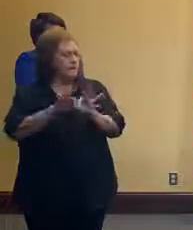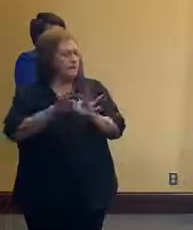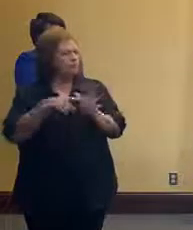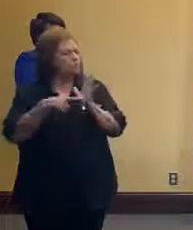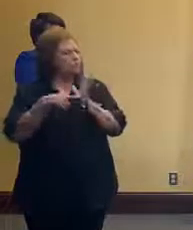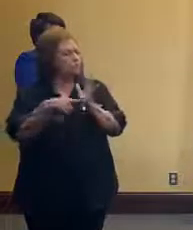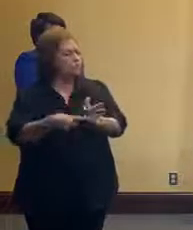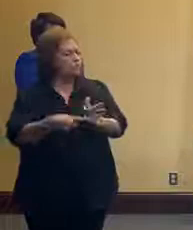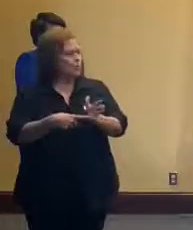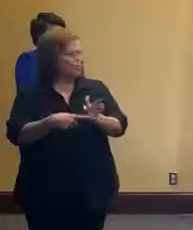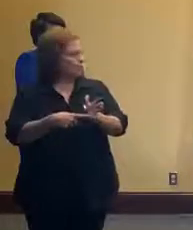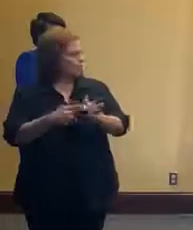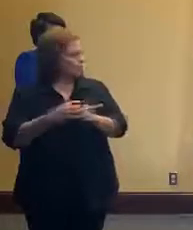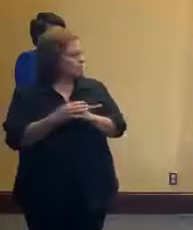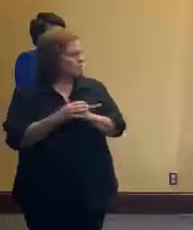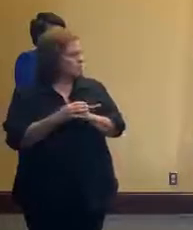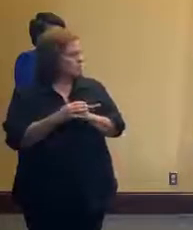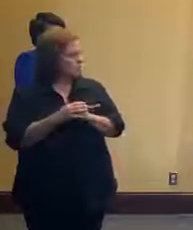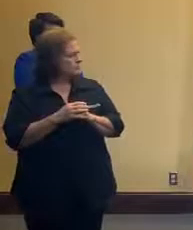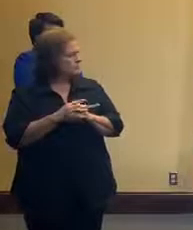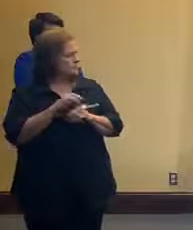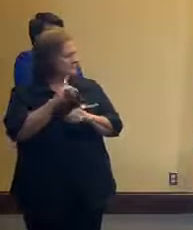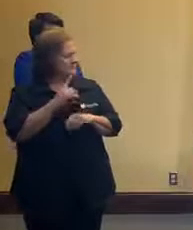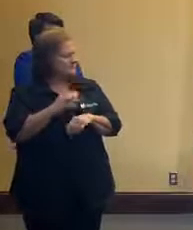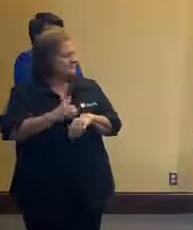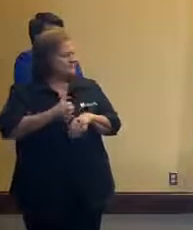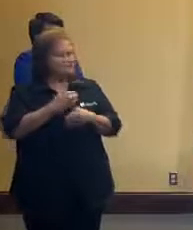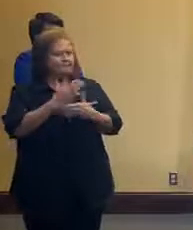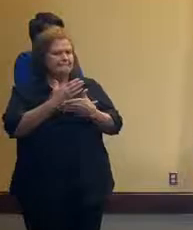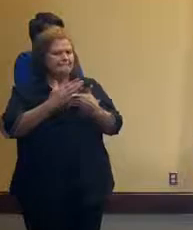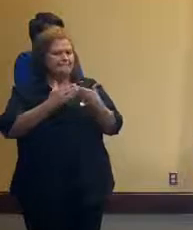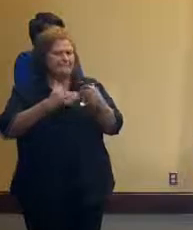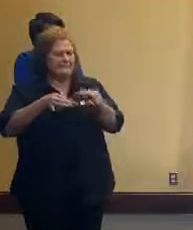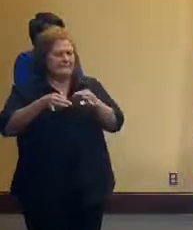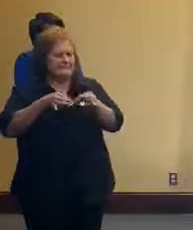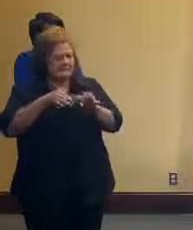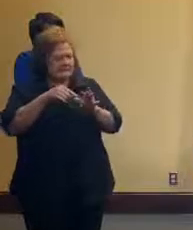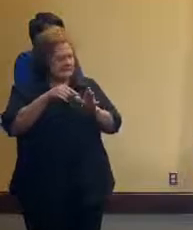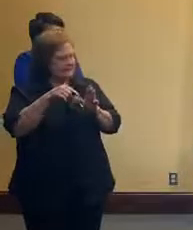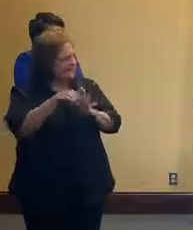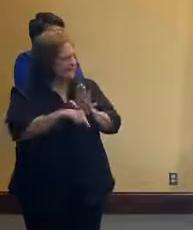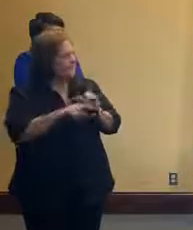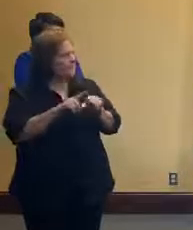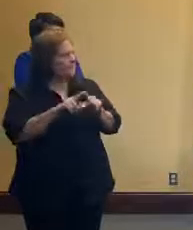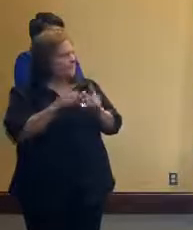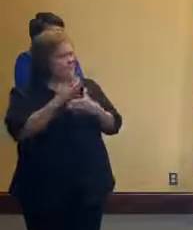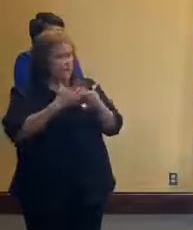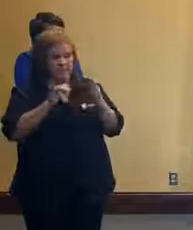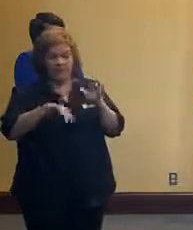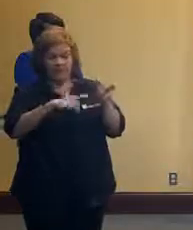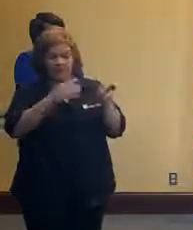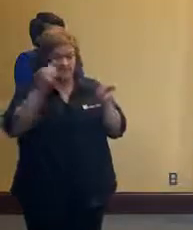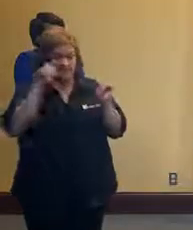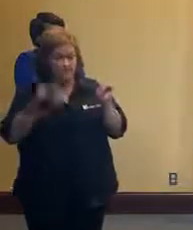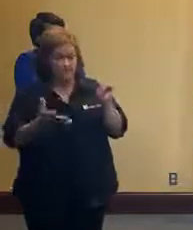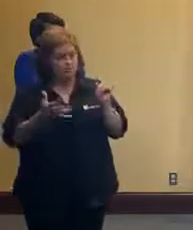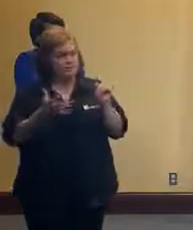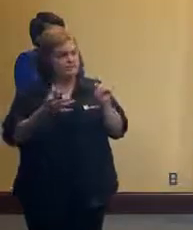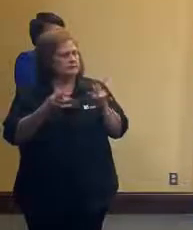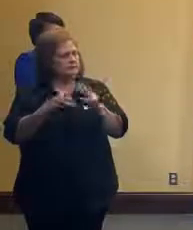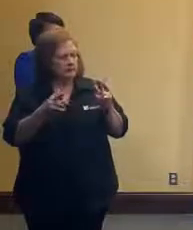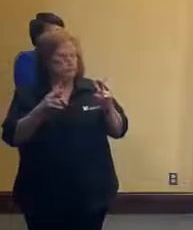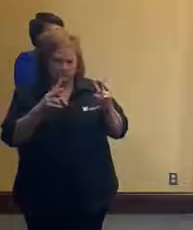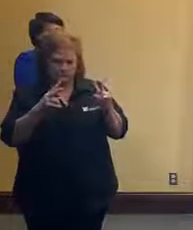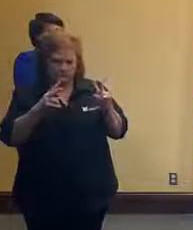really show, and I apologize for some of the details of it, but some of this information is very